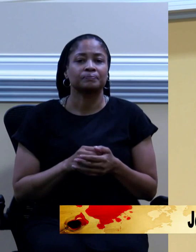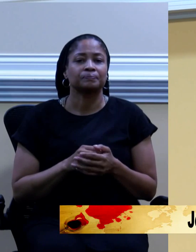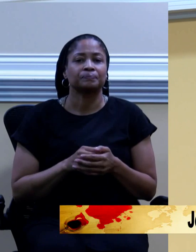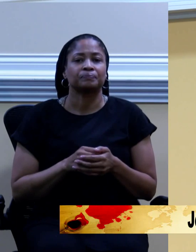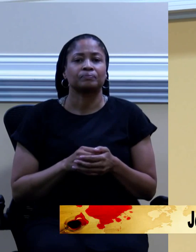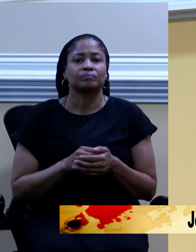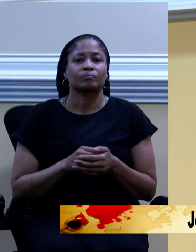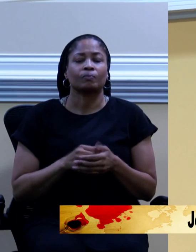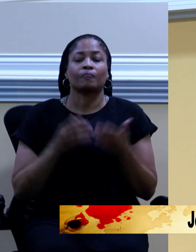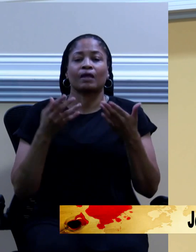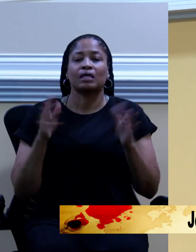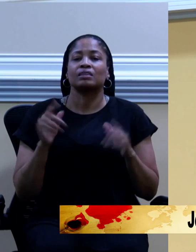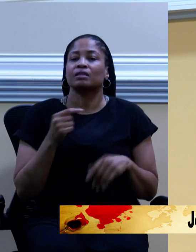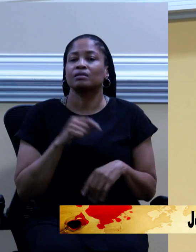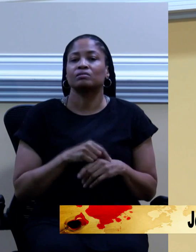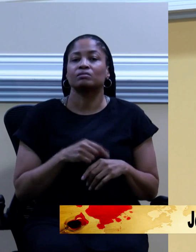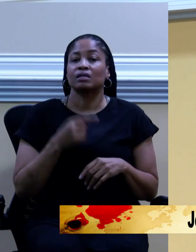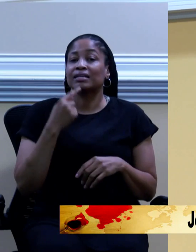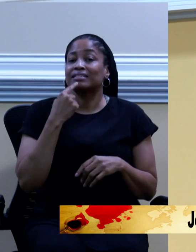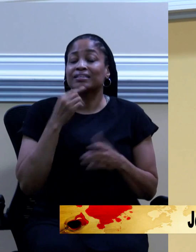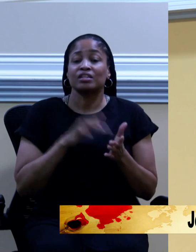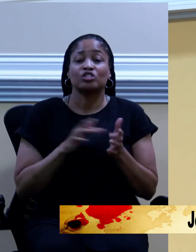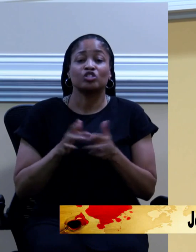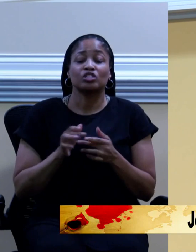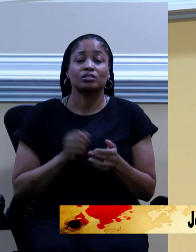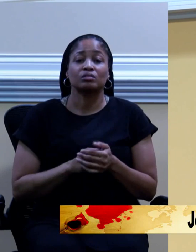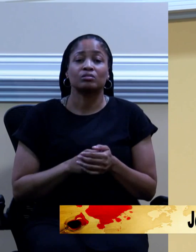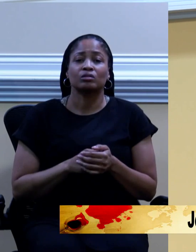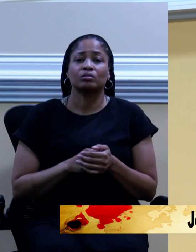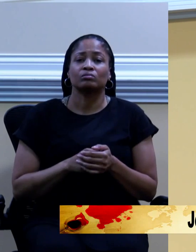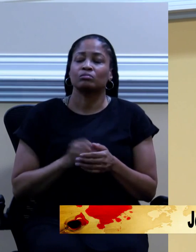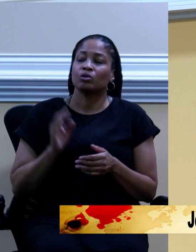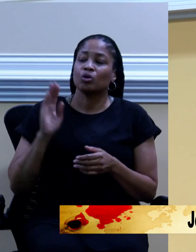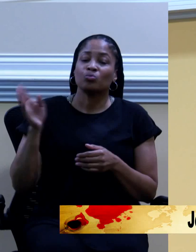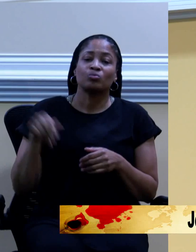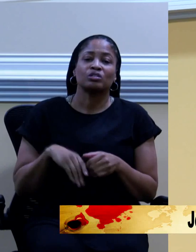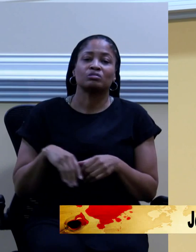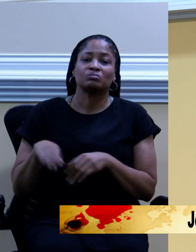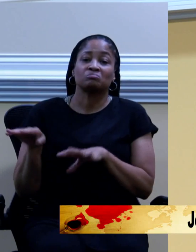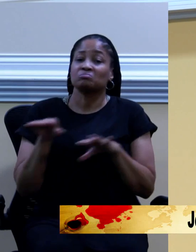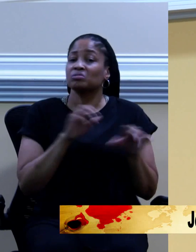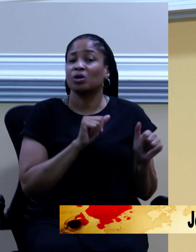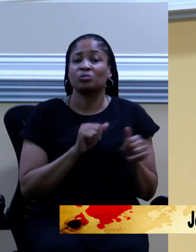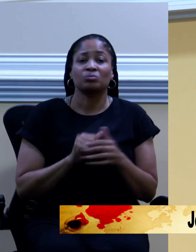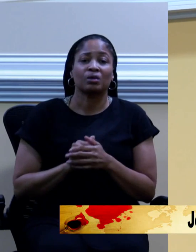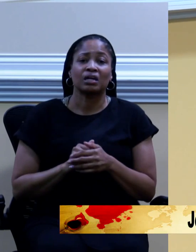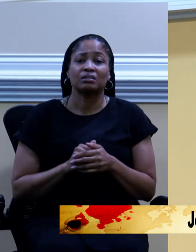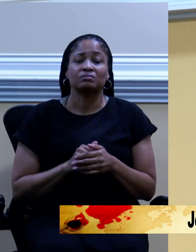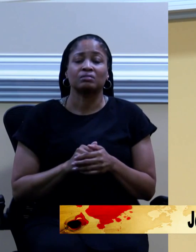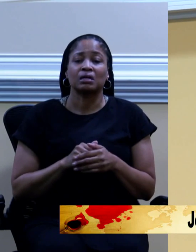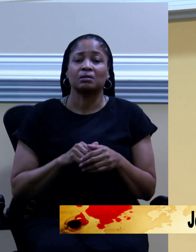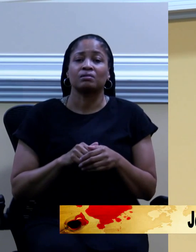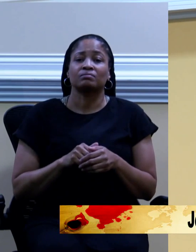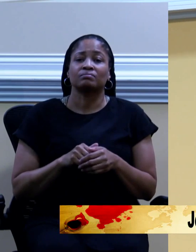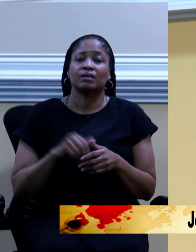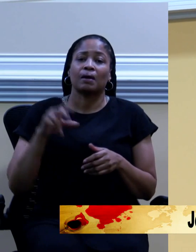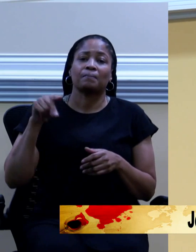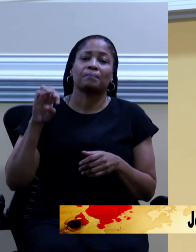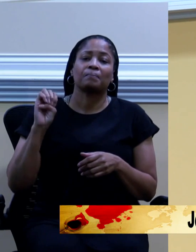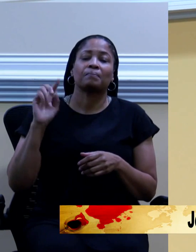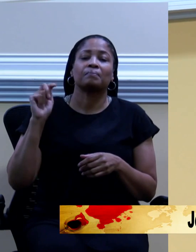ahead. Then said Jesus unto the 12, will you also go away? Then Simon Peter answered him,